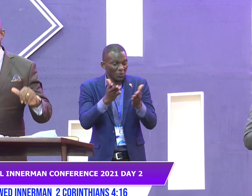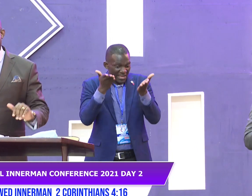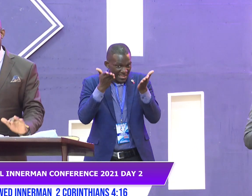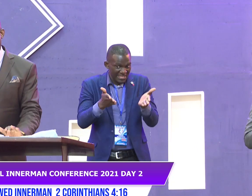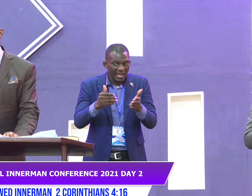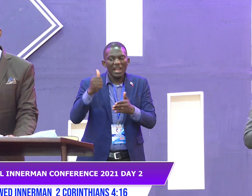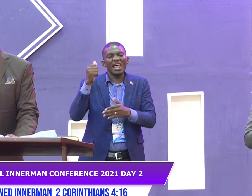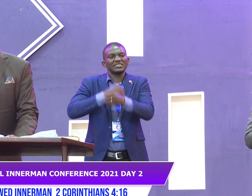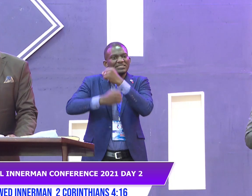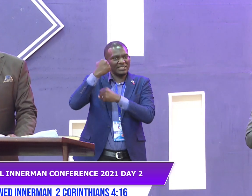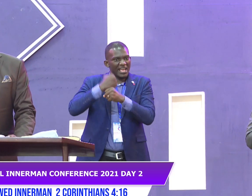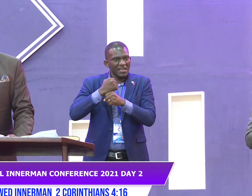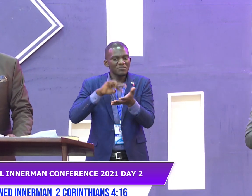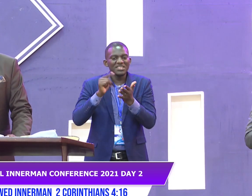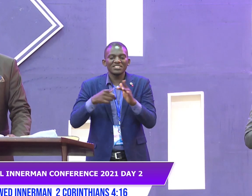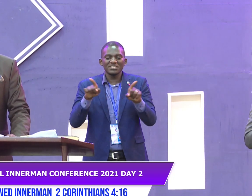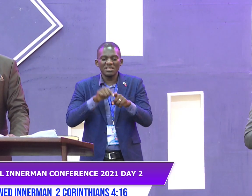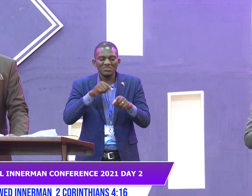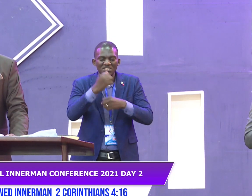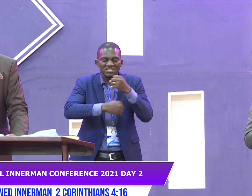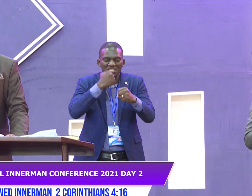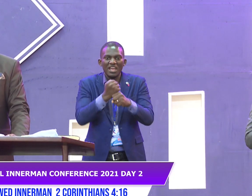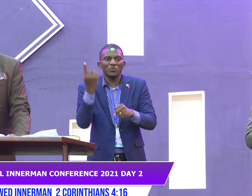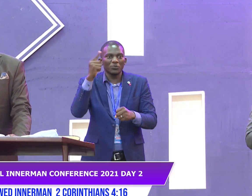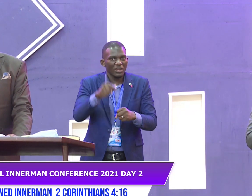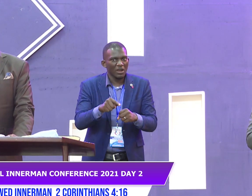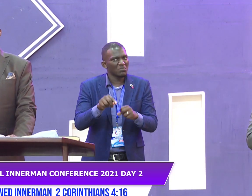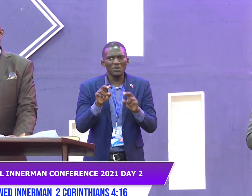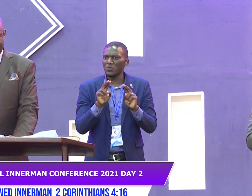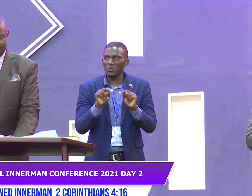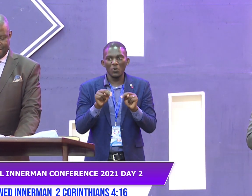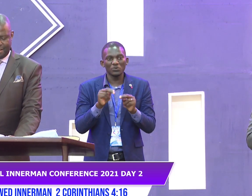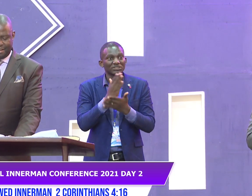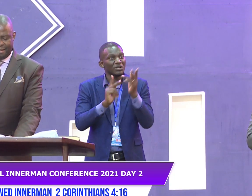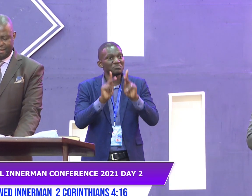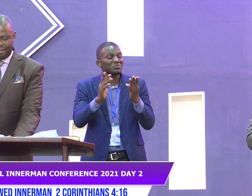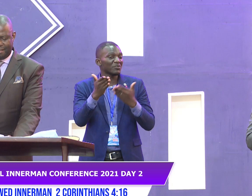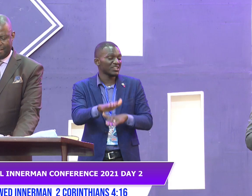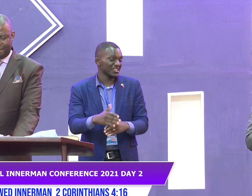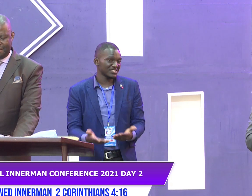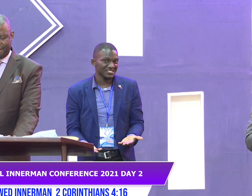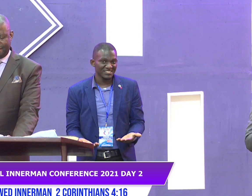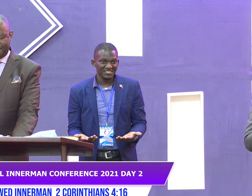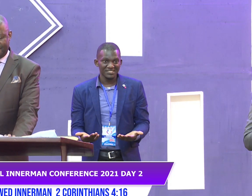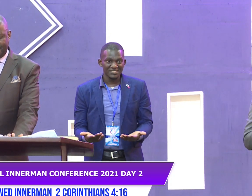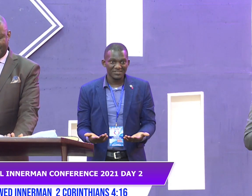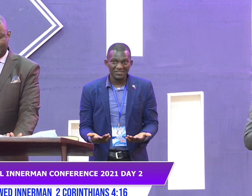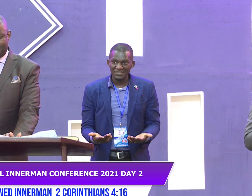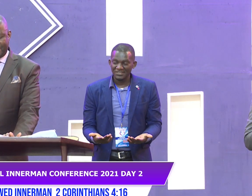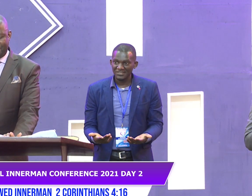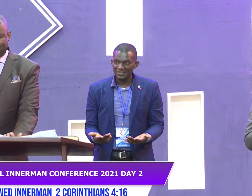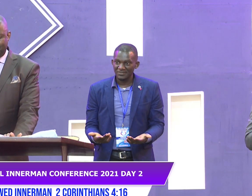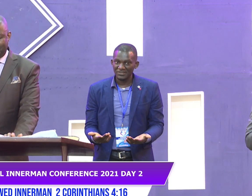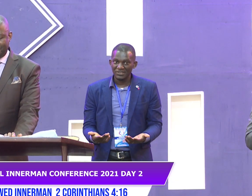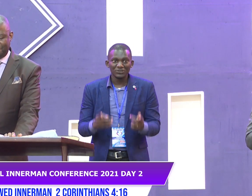It's not obvious, automatic, that since we are there during 2020 in the conference, we should also be existing